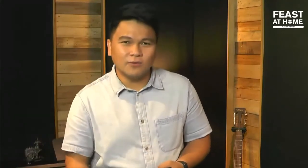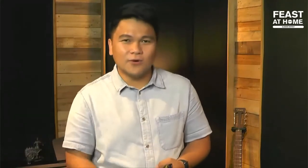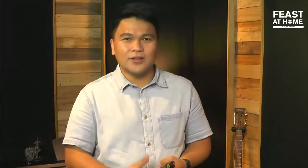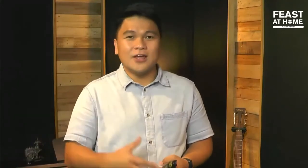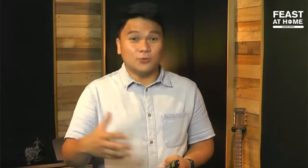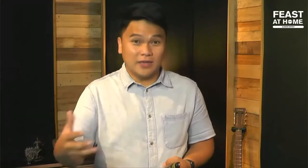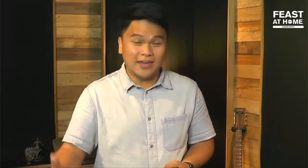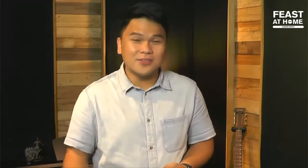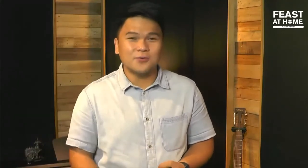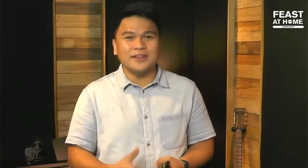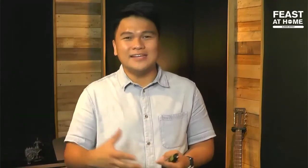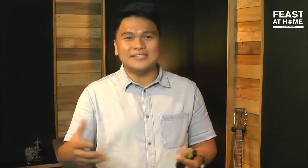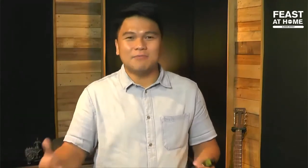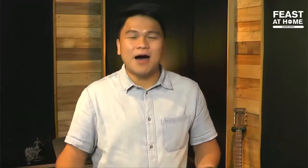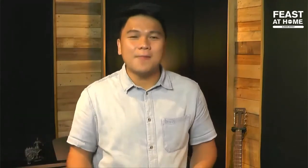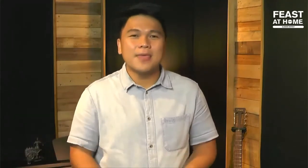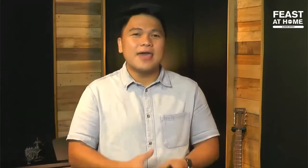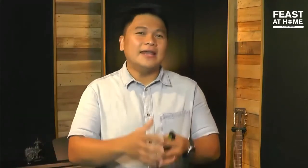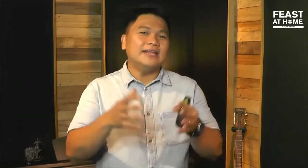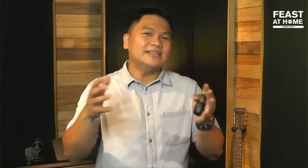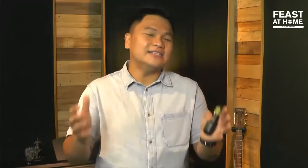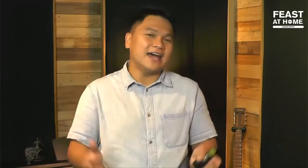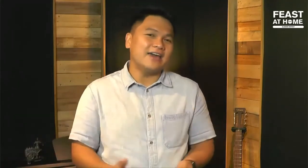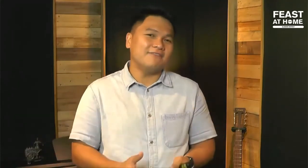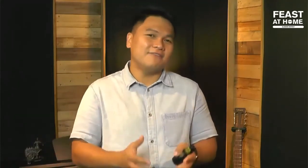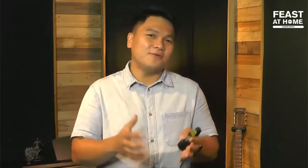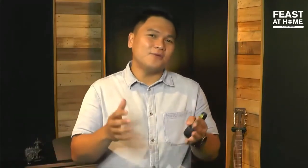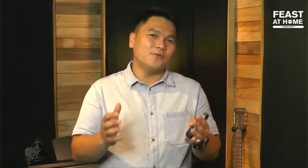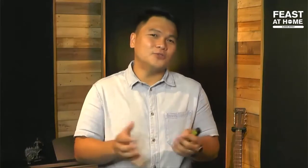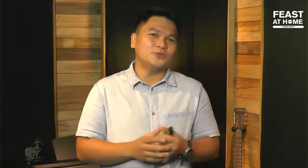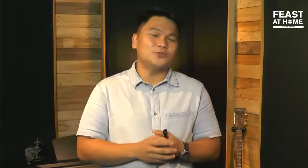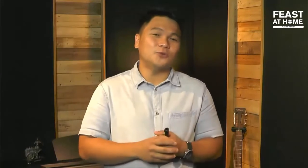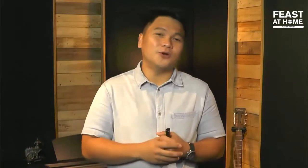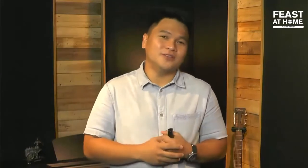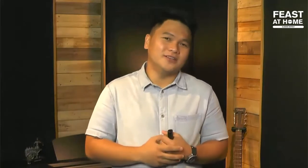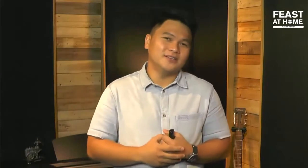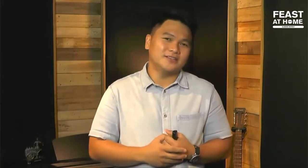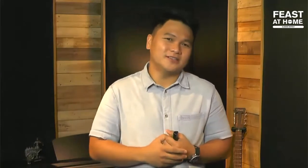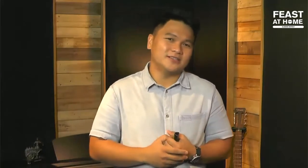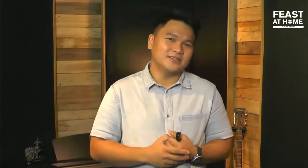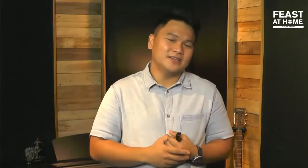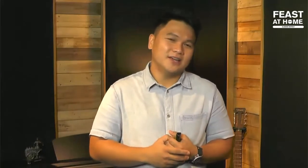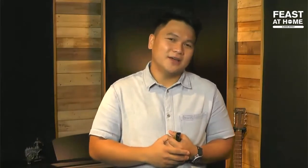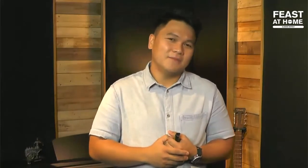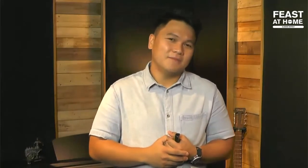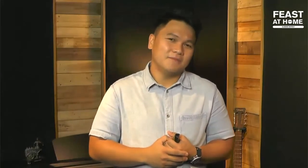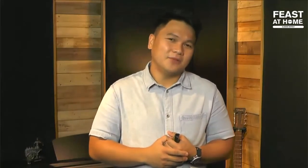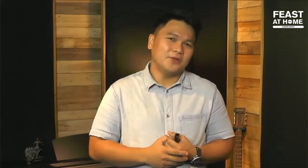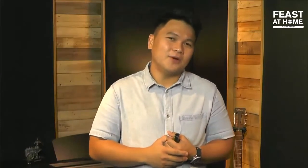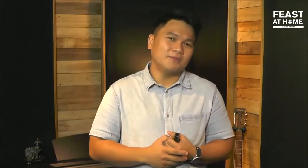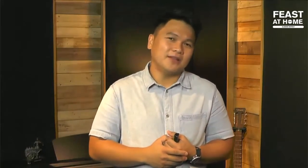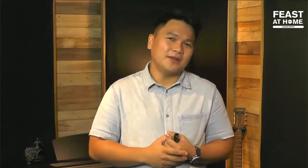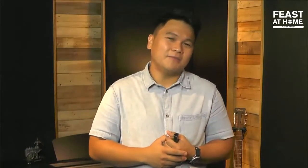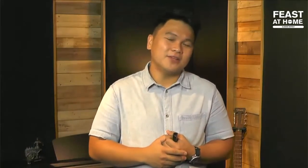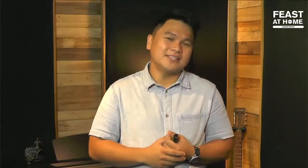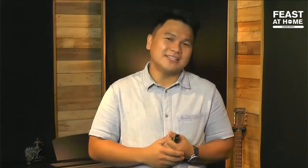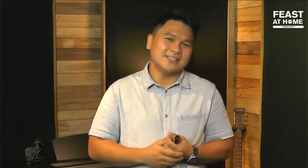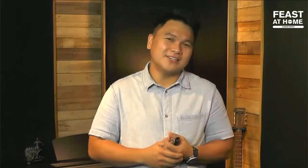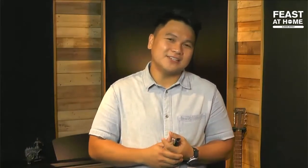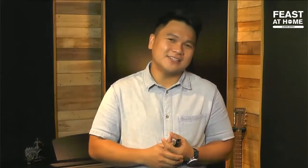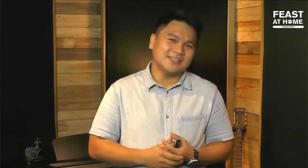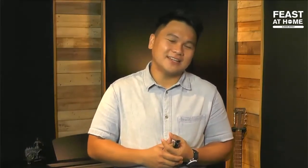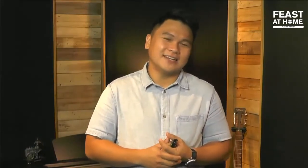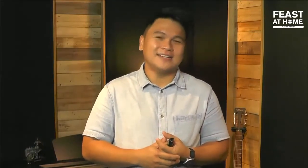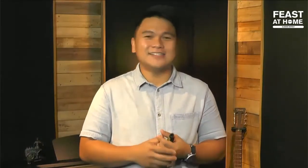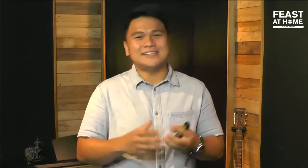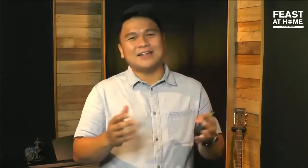serving the Lord together with his mom, and his life was restored. But you know what, my dear brothers and